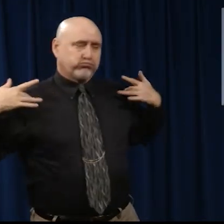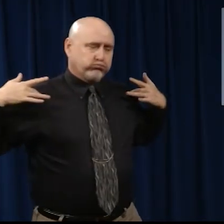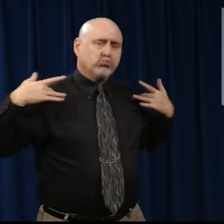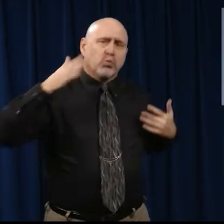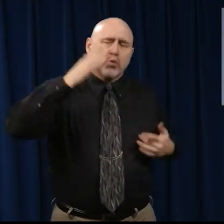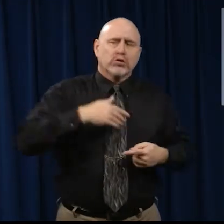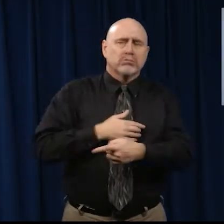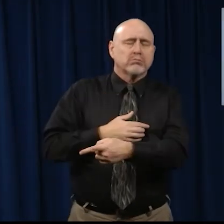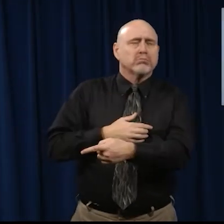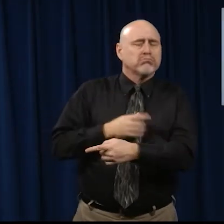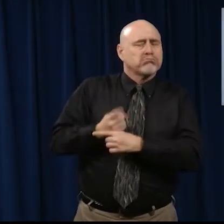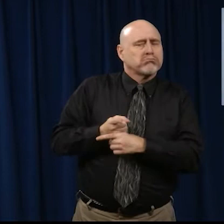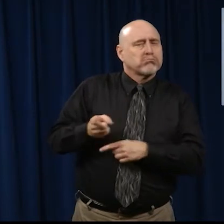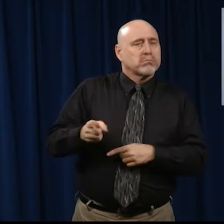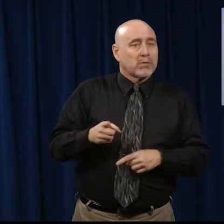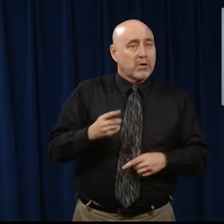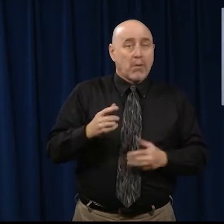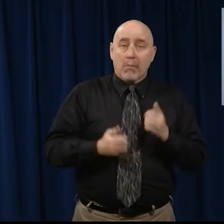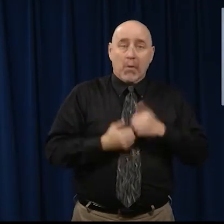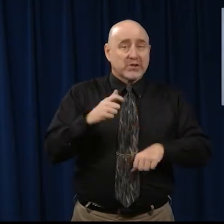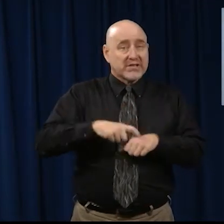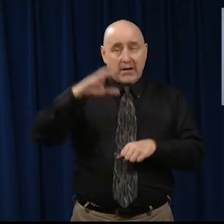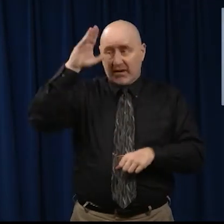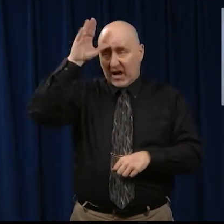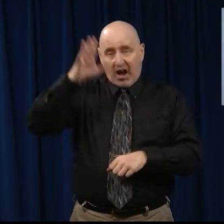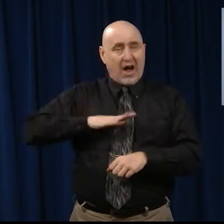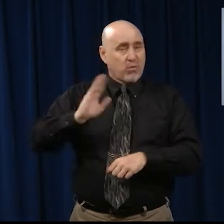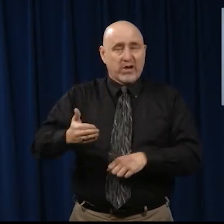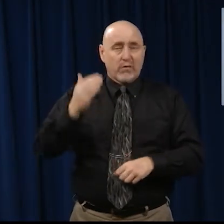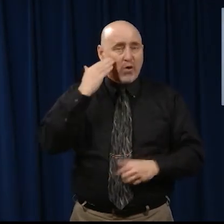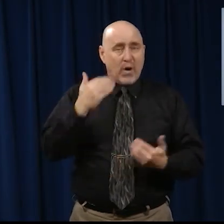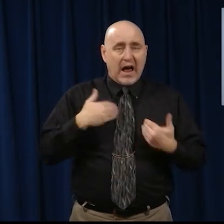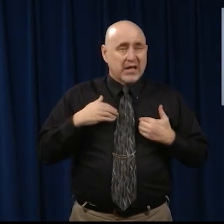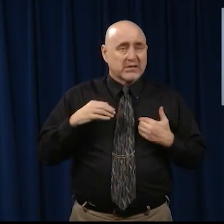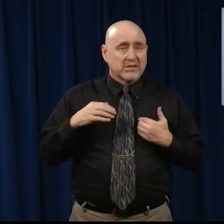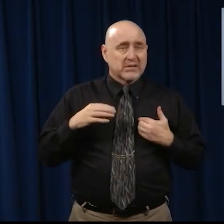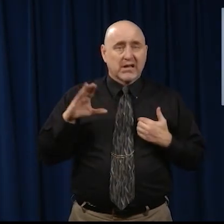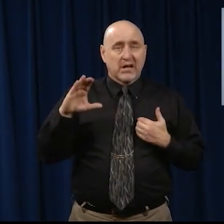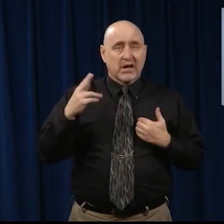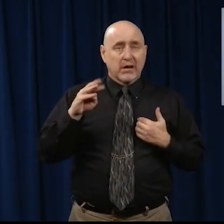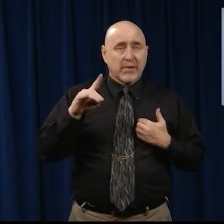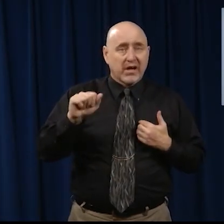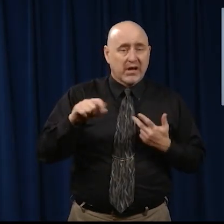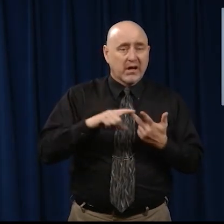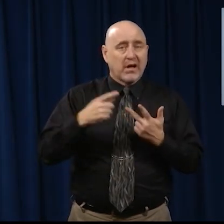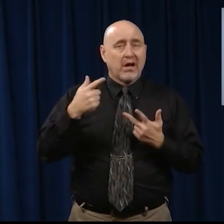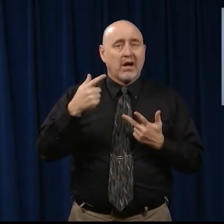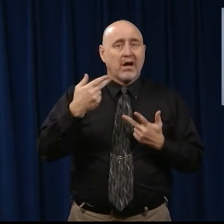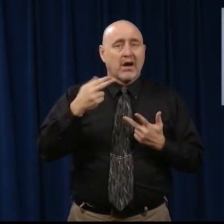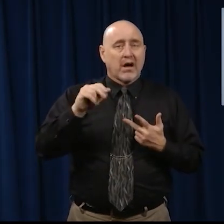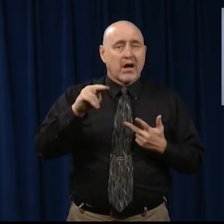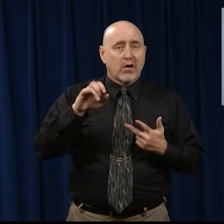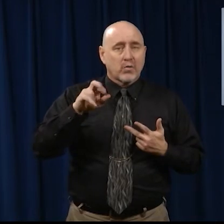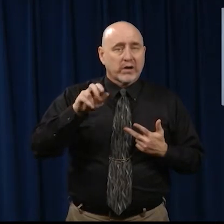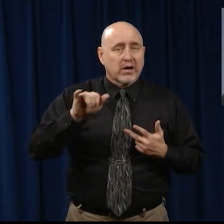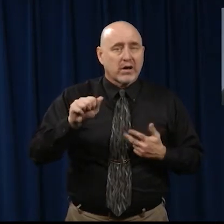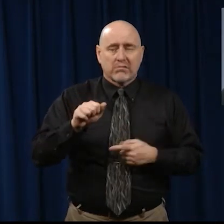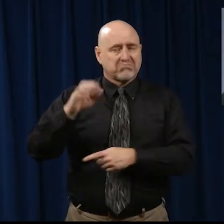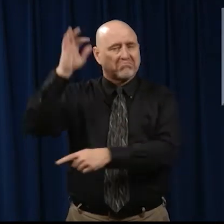disease, he wouldn't have sex with you. Do you know most of the time he'll never even know that he's got something like chlamydia or gonorrhea? He won't even